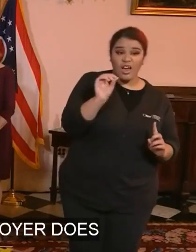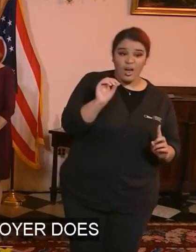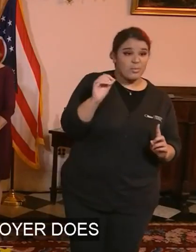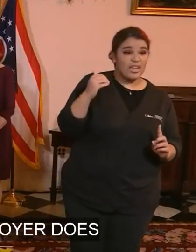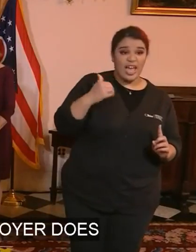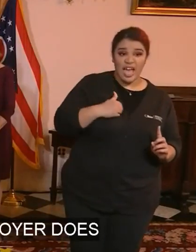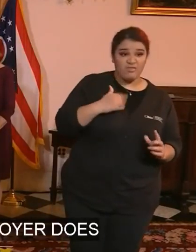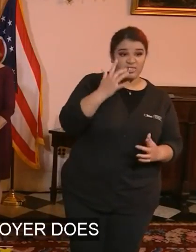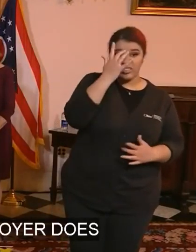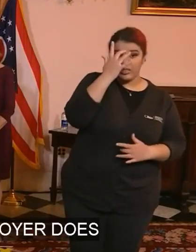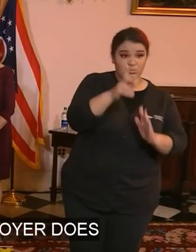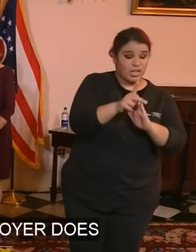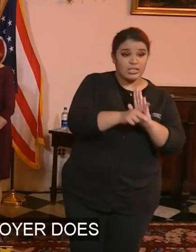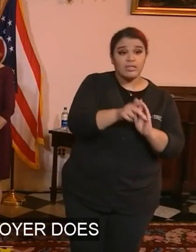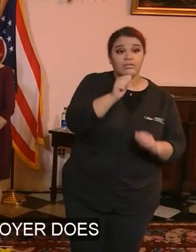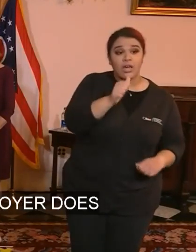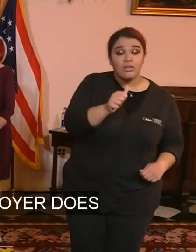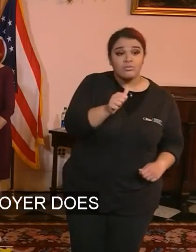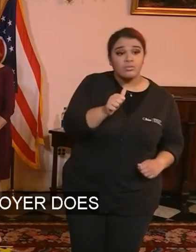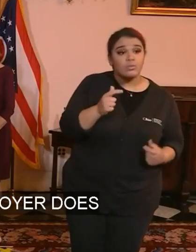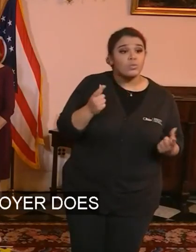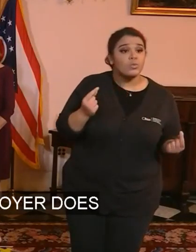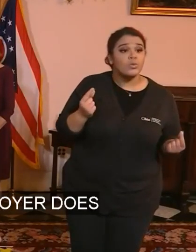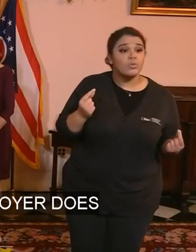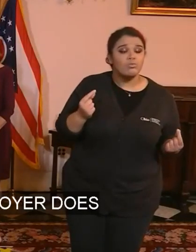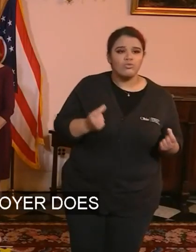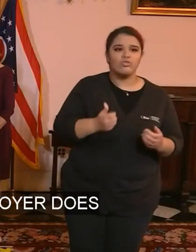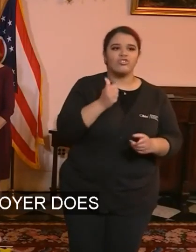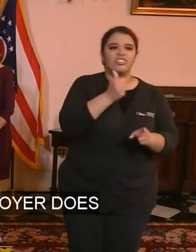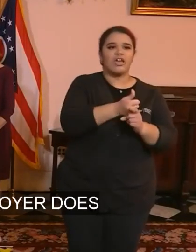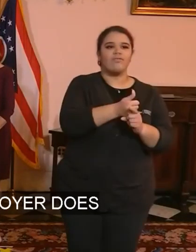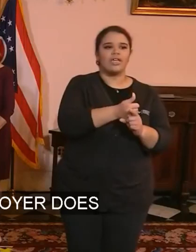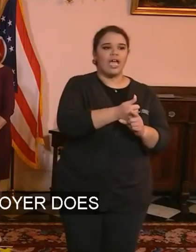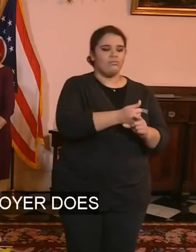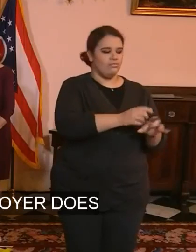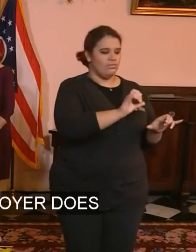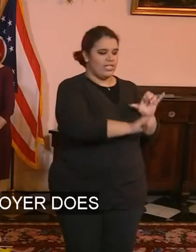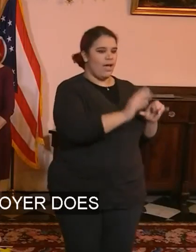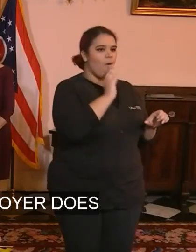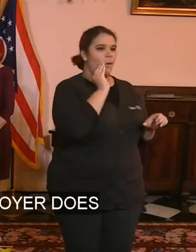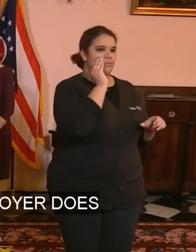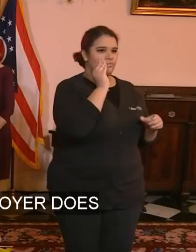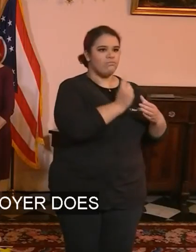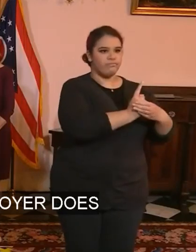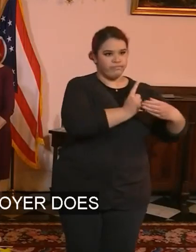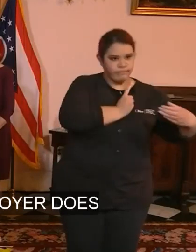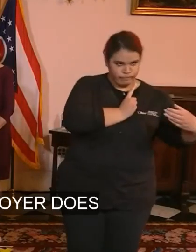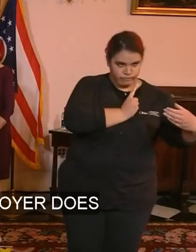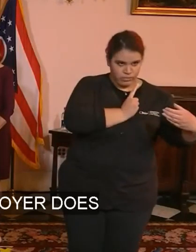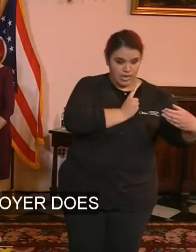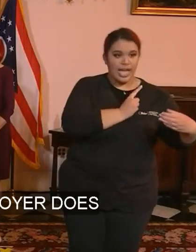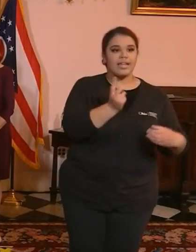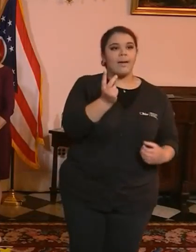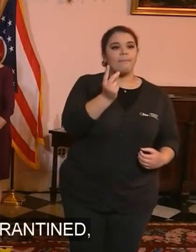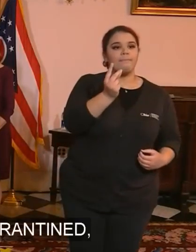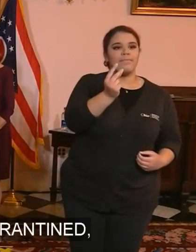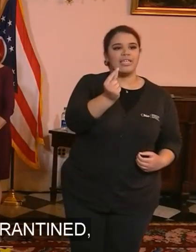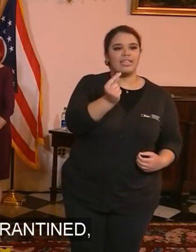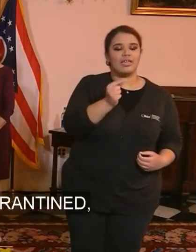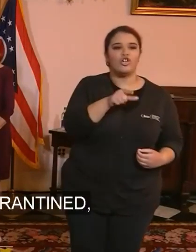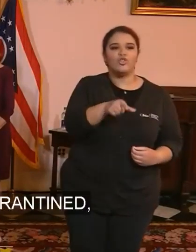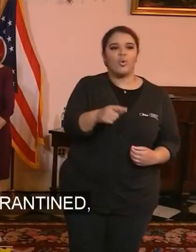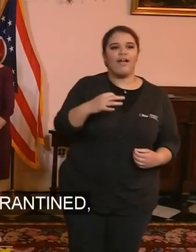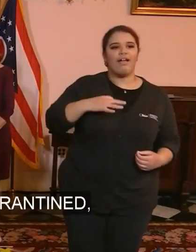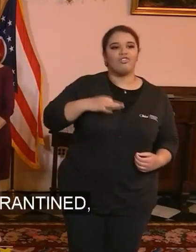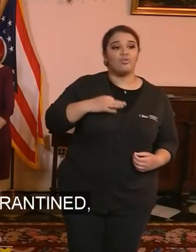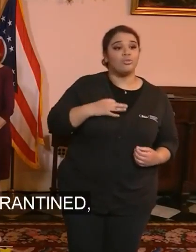can self-quarantine, have your employer send you home, you can self-quarantine, and then you would be immediately eligible for unemployment benefits. So we've tried to build